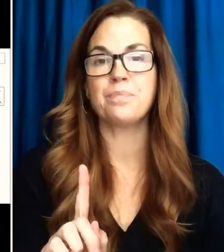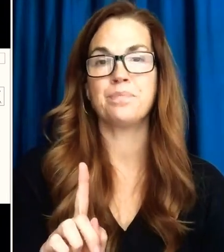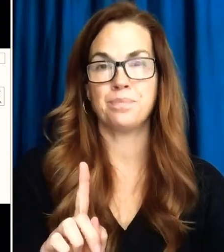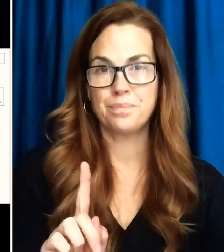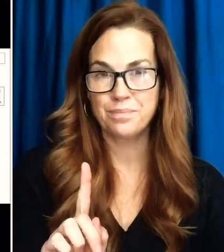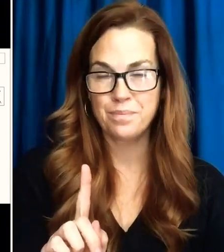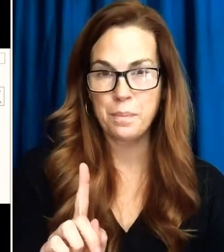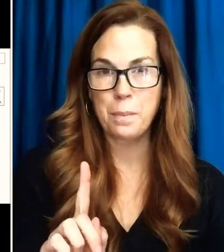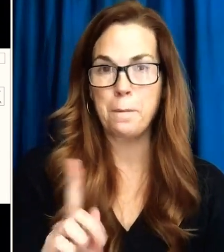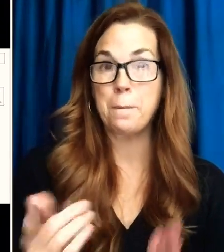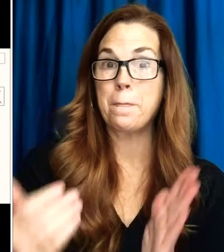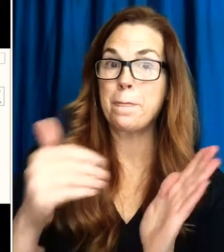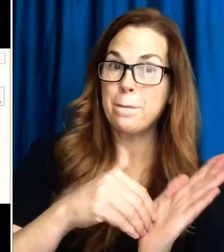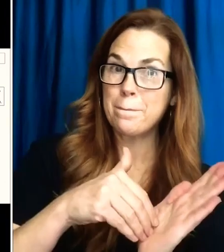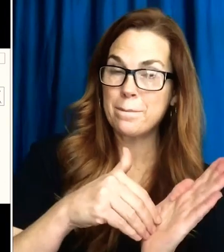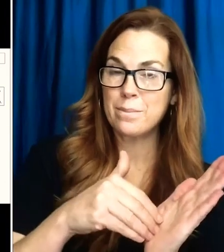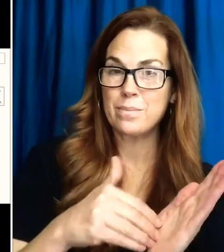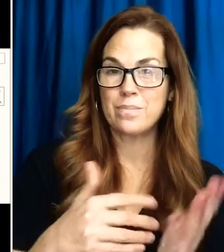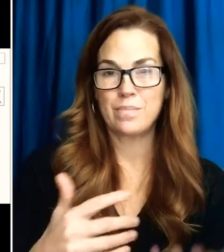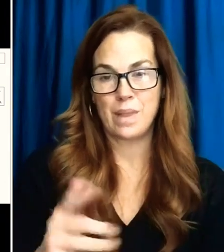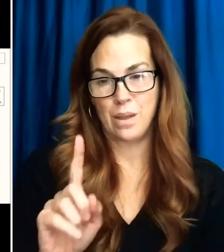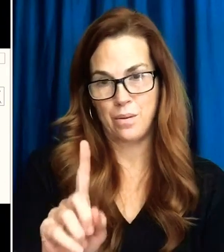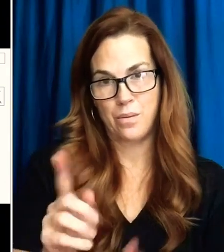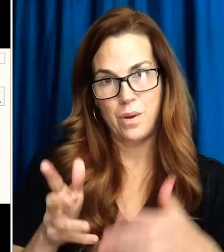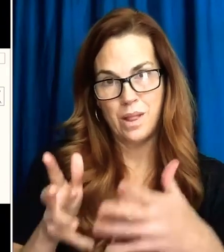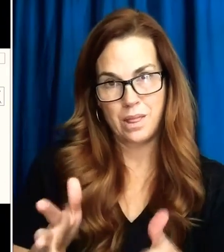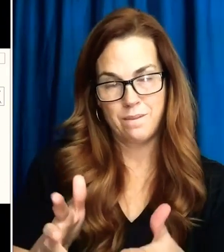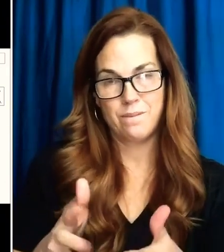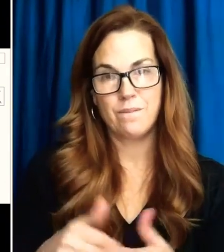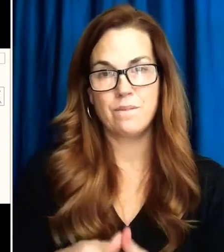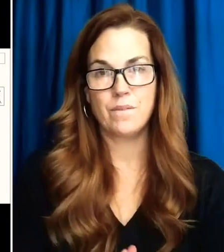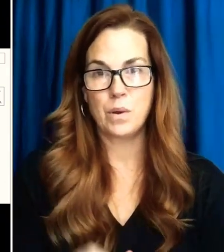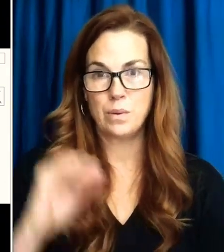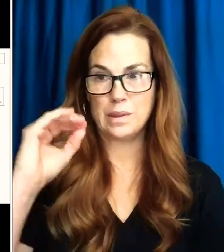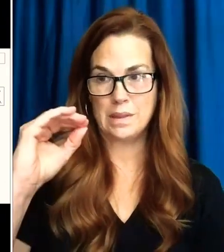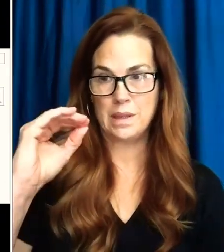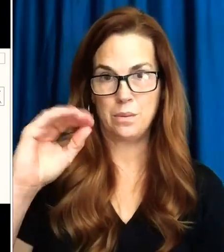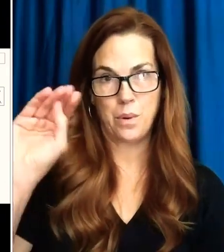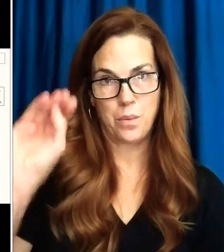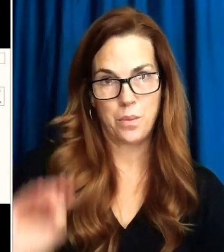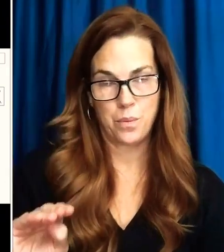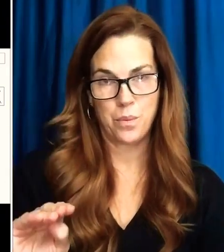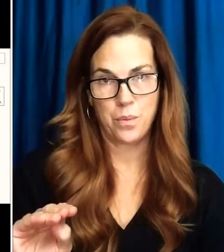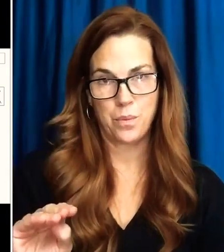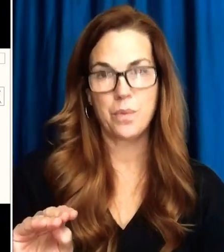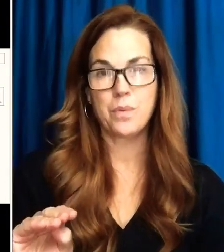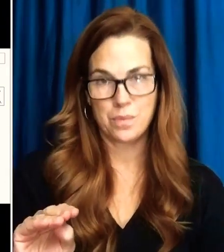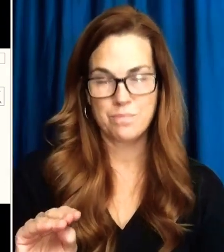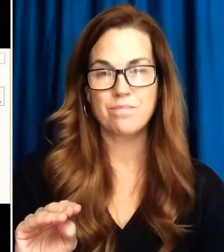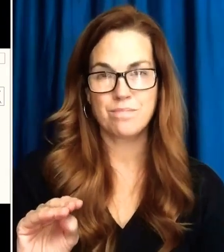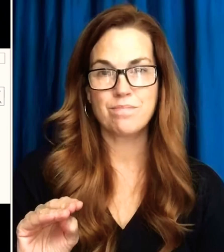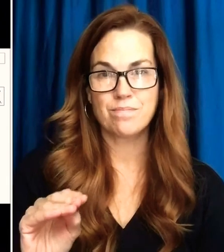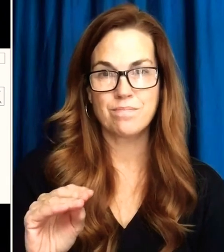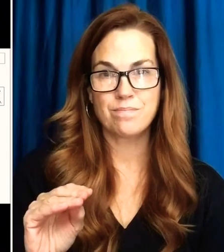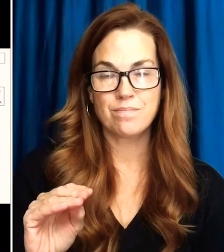remainder, so I need to add a 0 and bring it down. So that's going to give me,